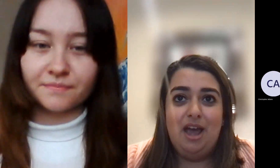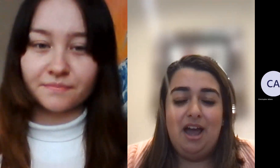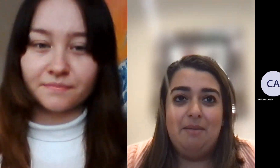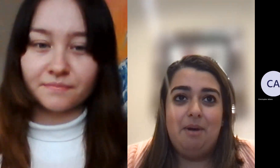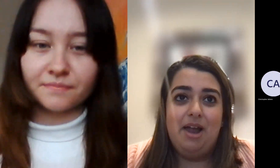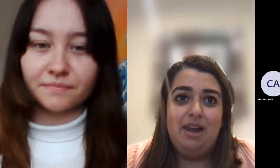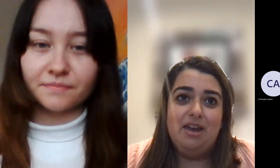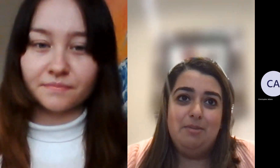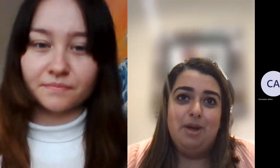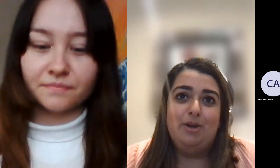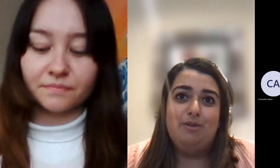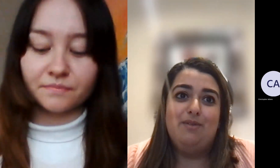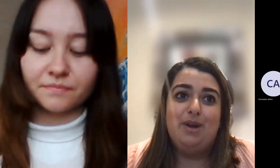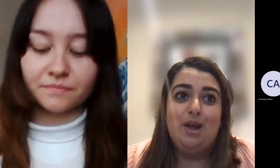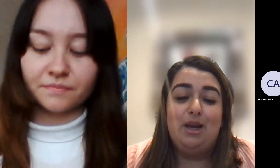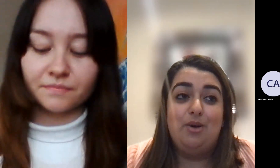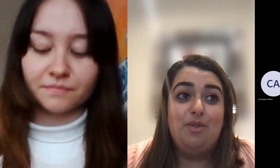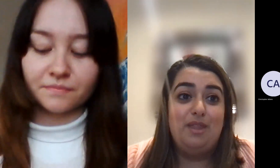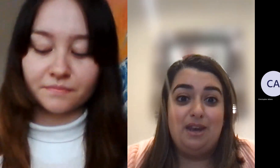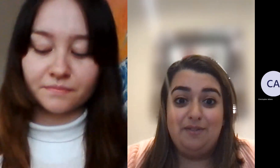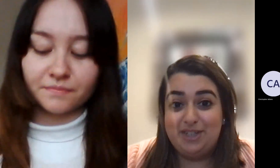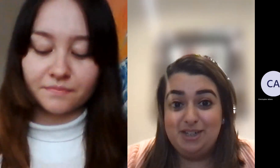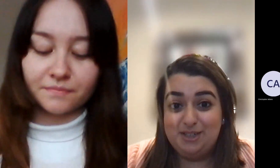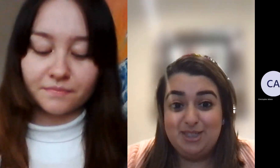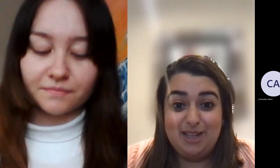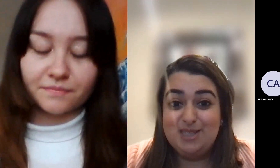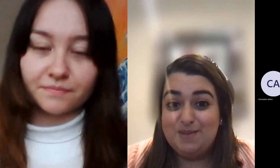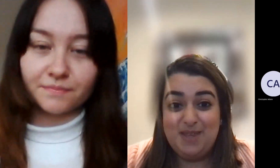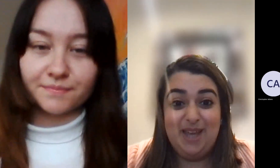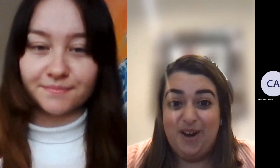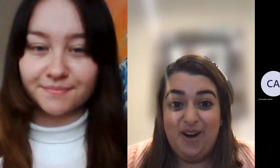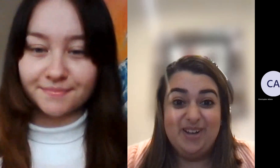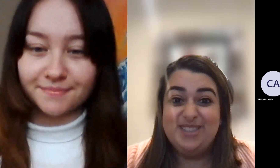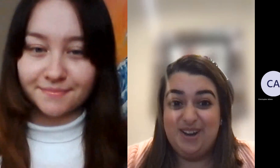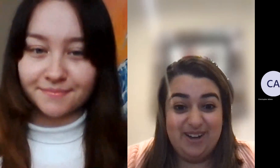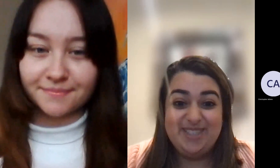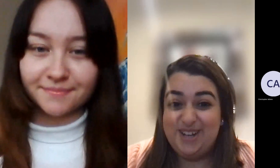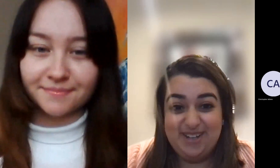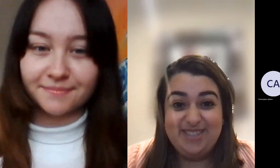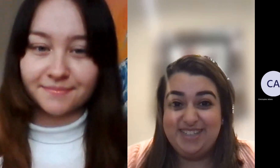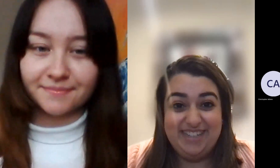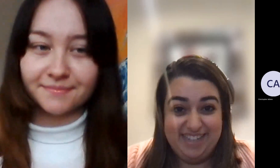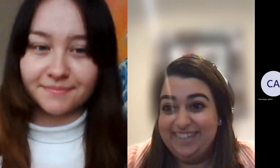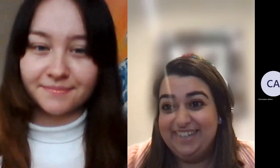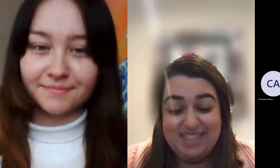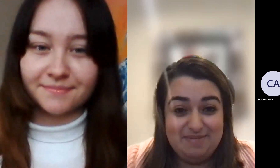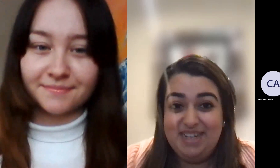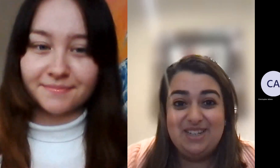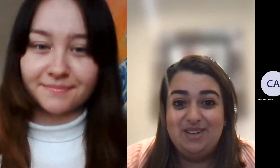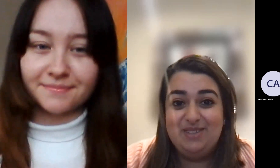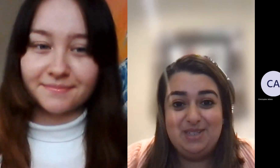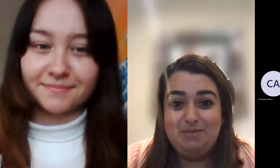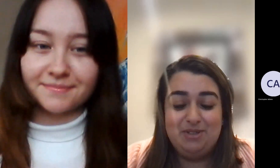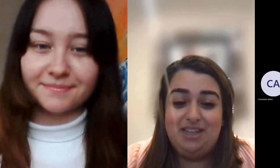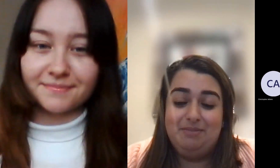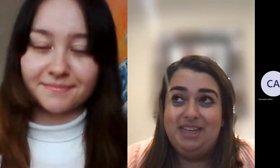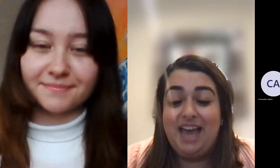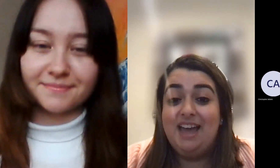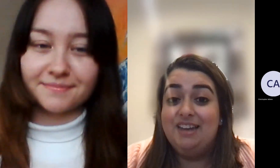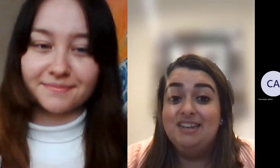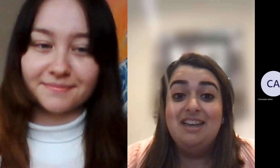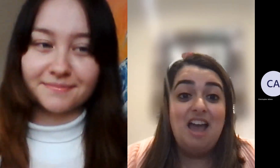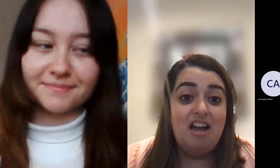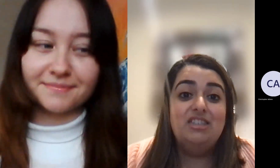fine. I learned in my career very early on that if I didn't understand something, ask and as many times as you